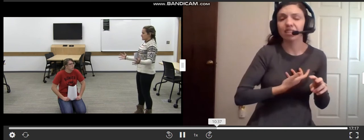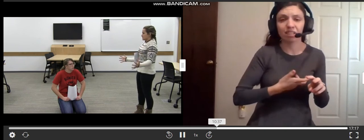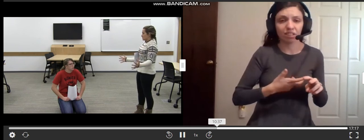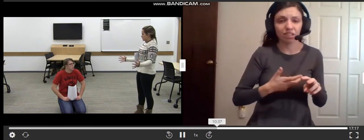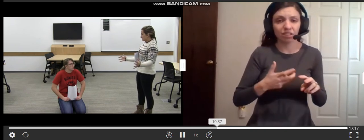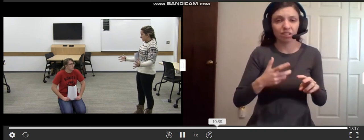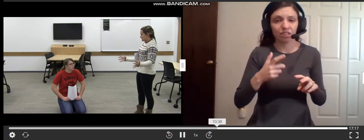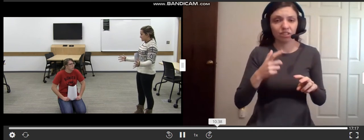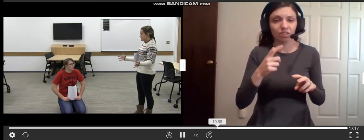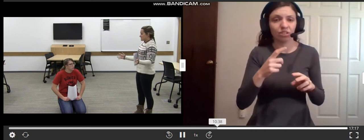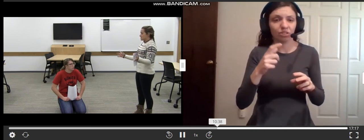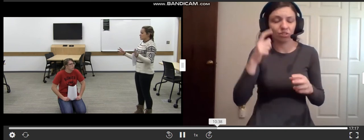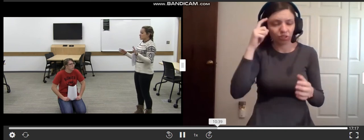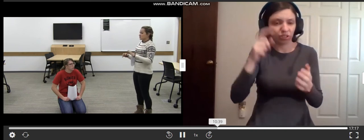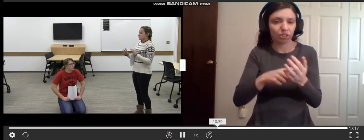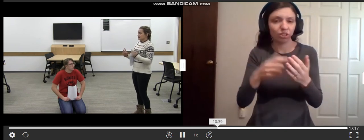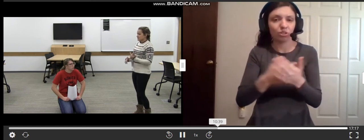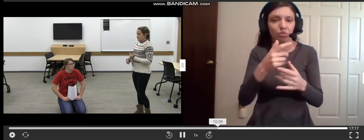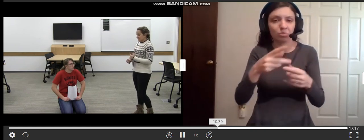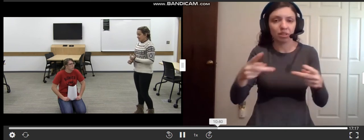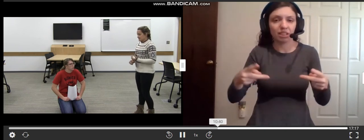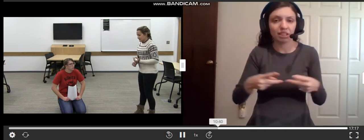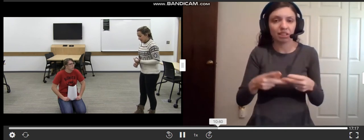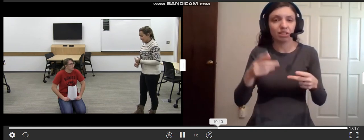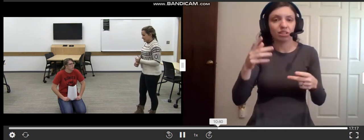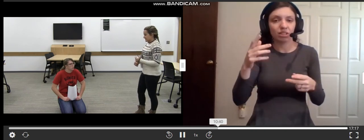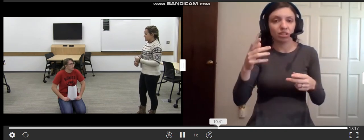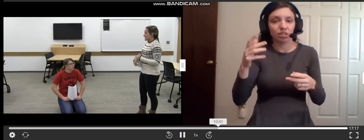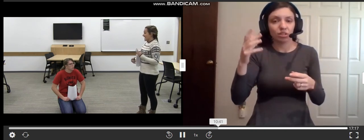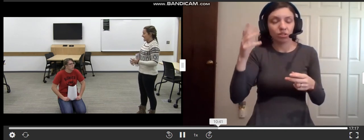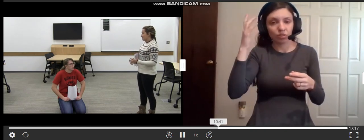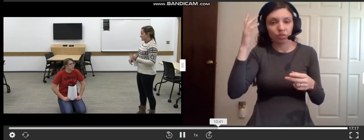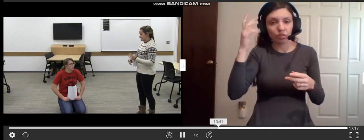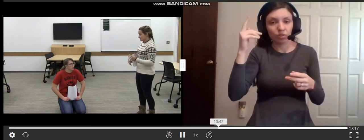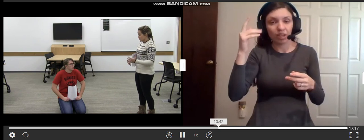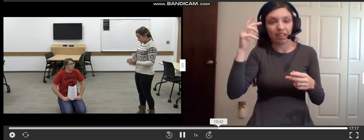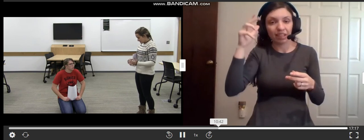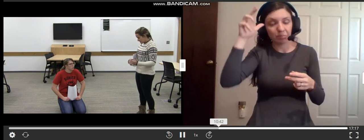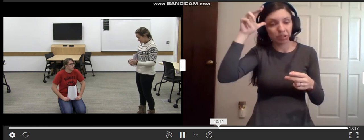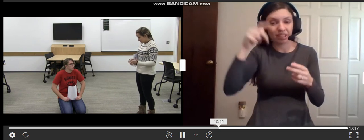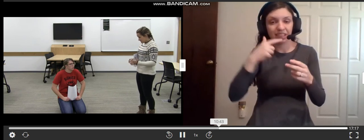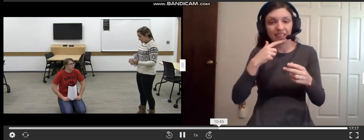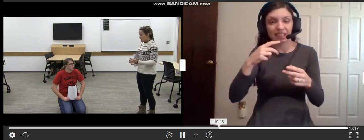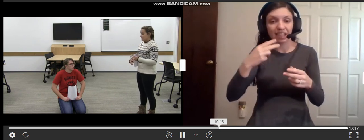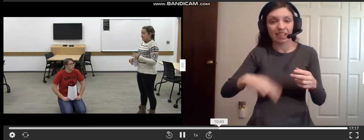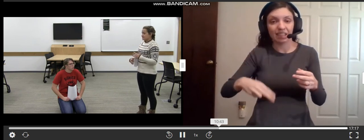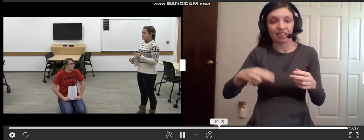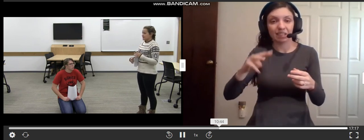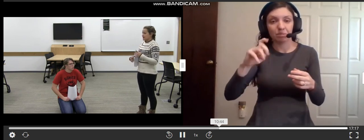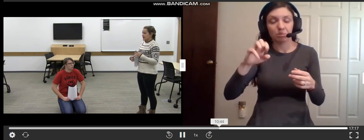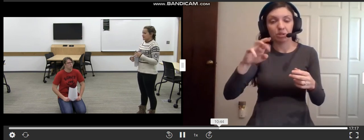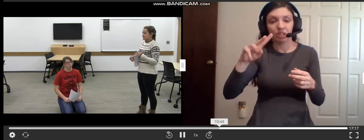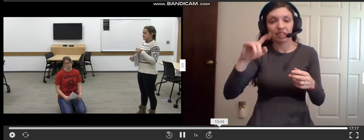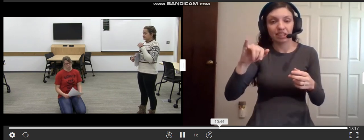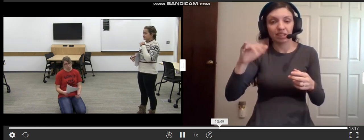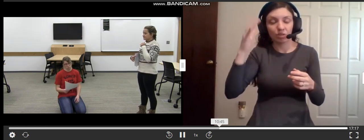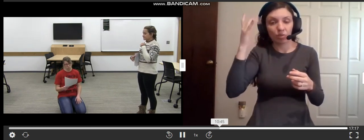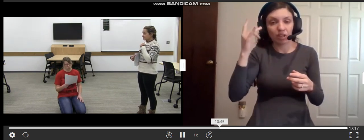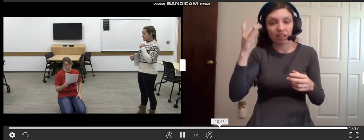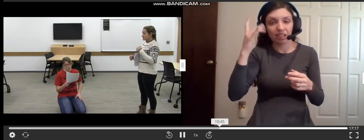noticing you're in a new place. So the reason Lady Macbeth says hell is murky is